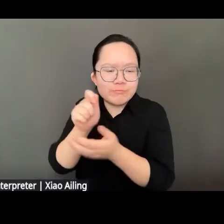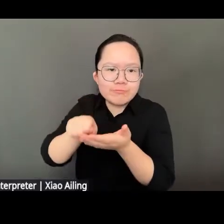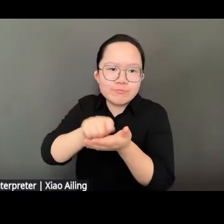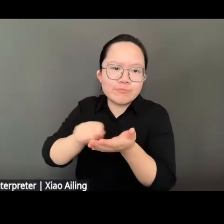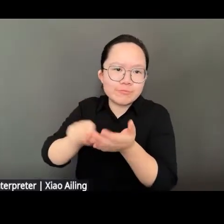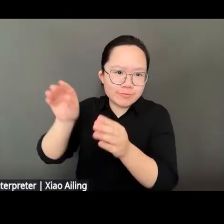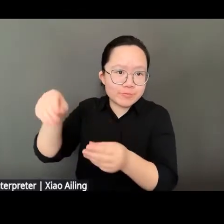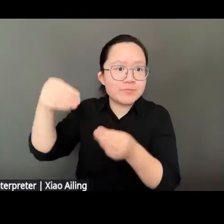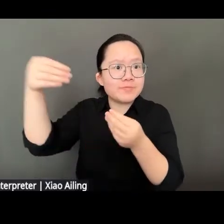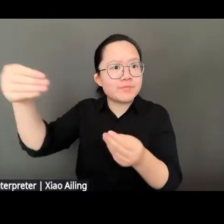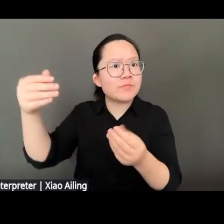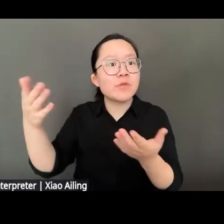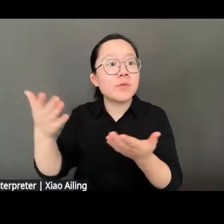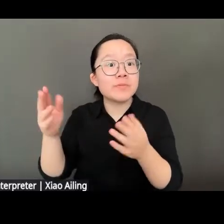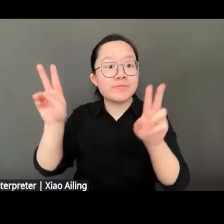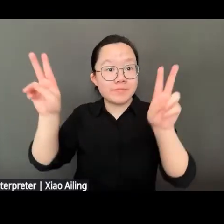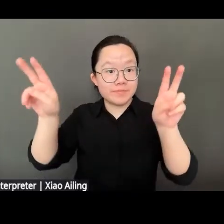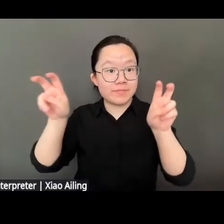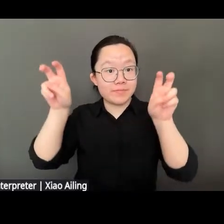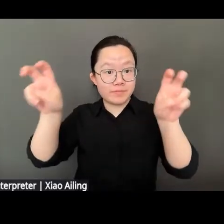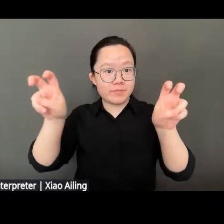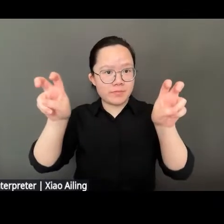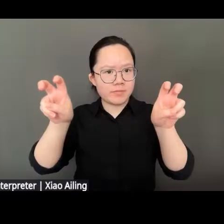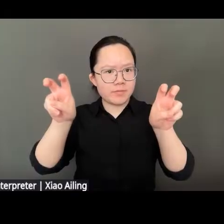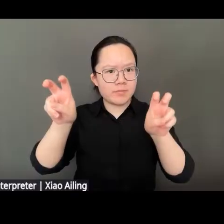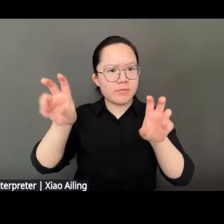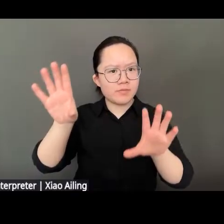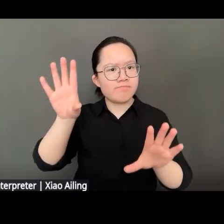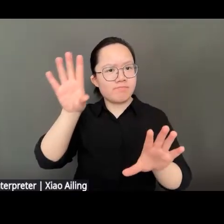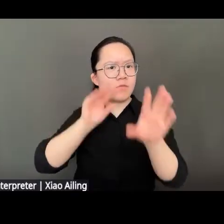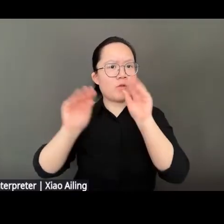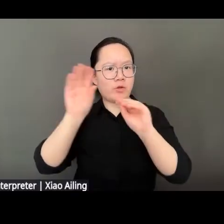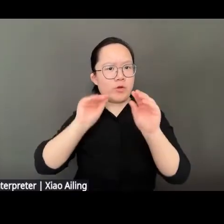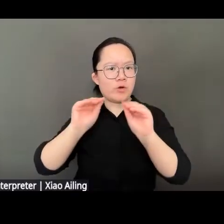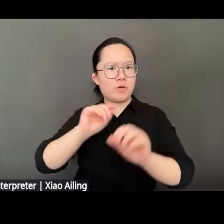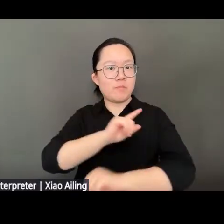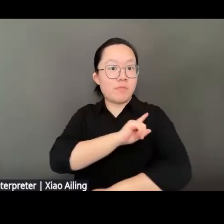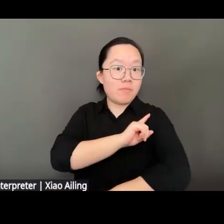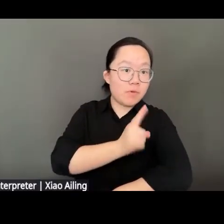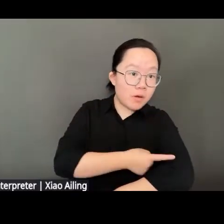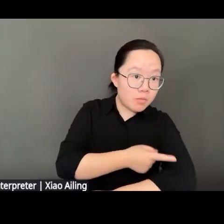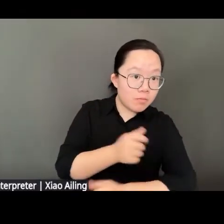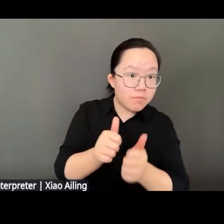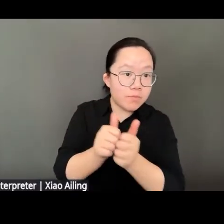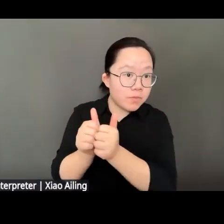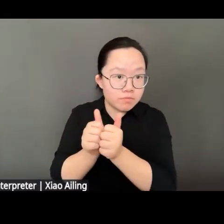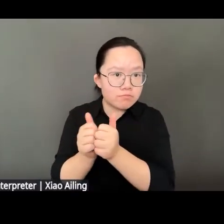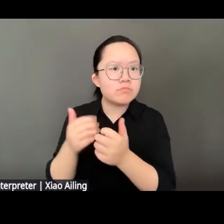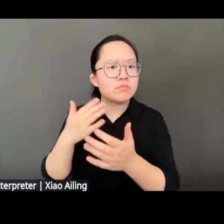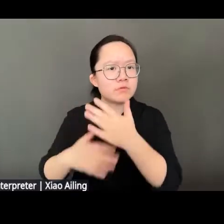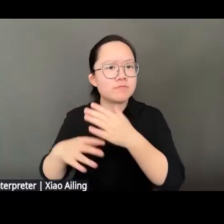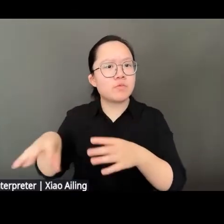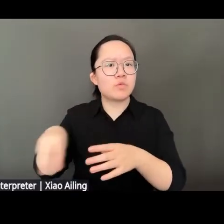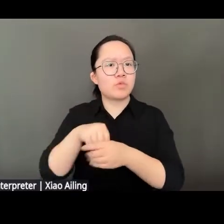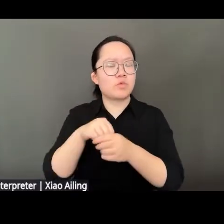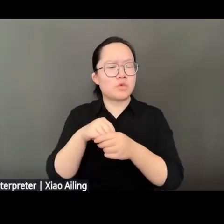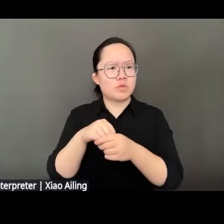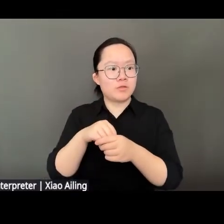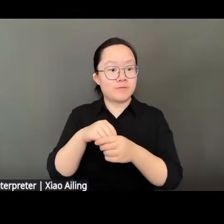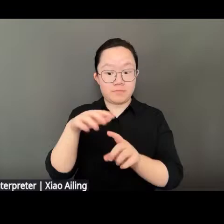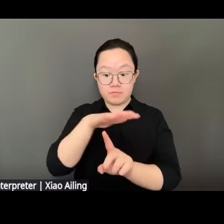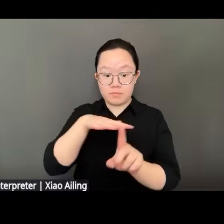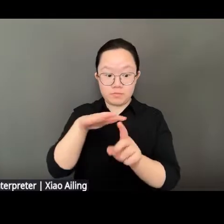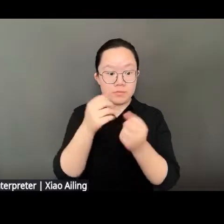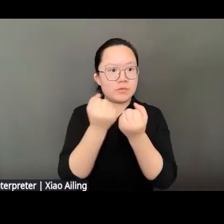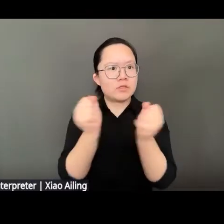Disability Inclusive Safeguarding. So the mandate of the DID program was to improve outcomes